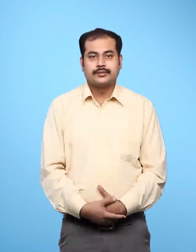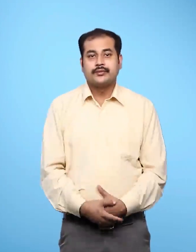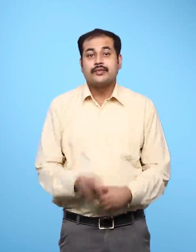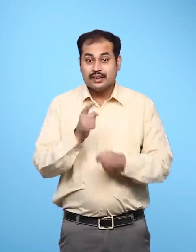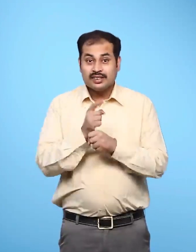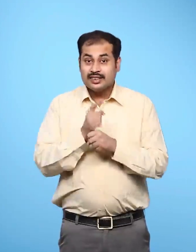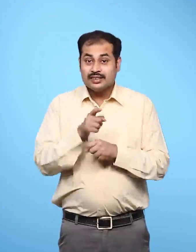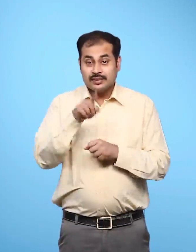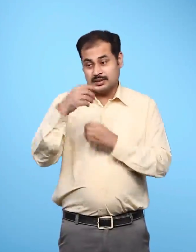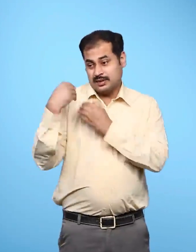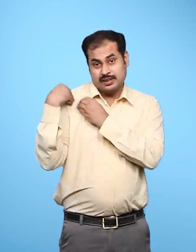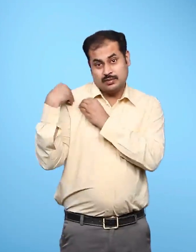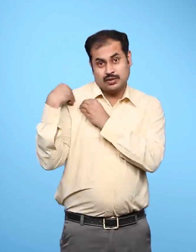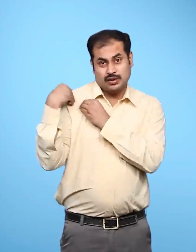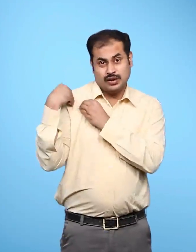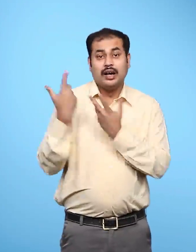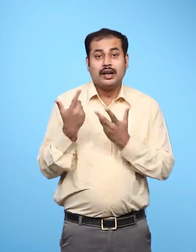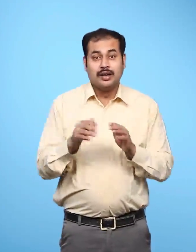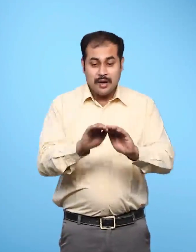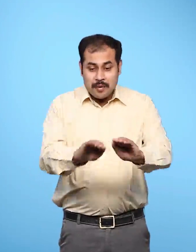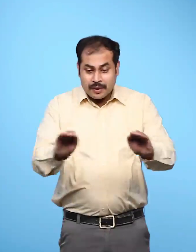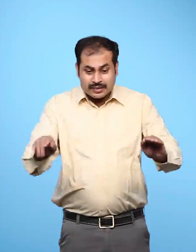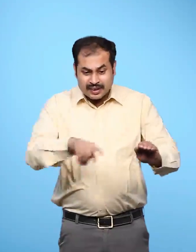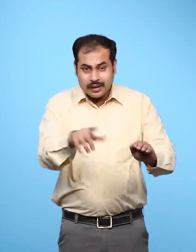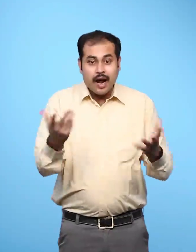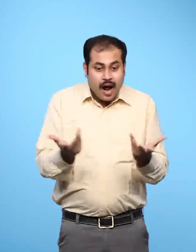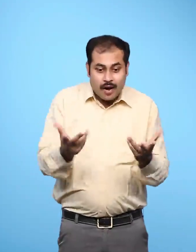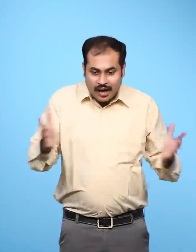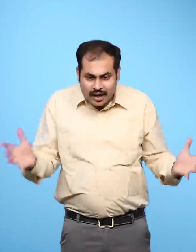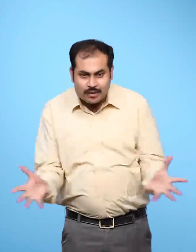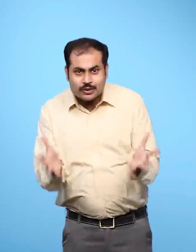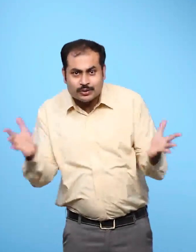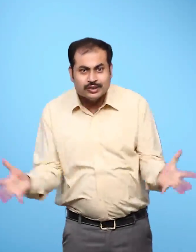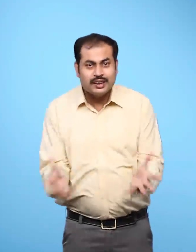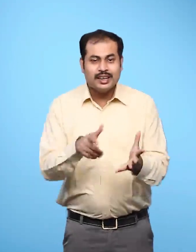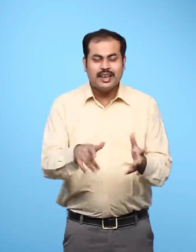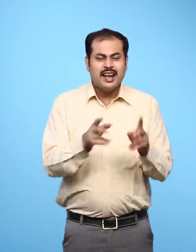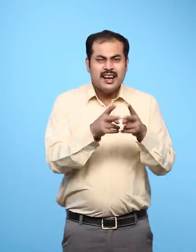Children should be encouraged to do the activity at home and note the observations.